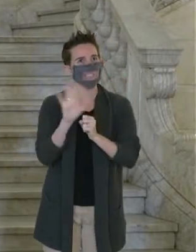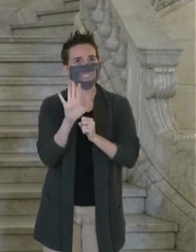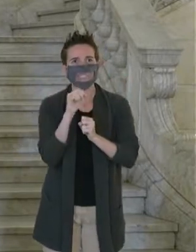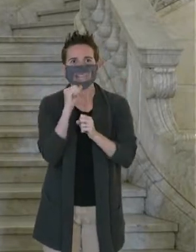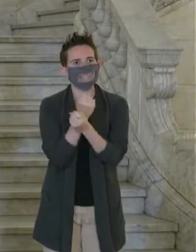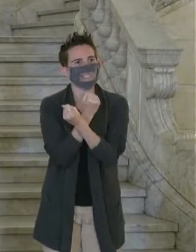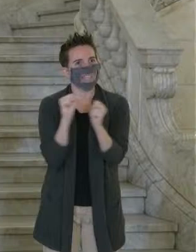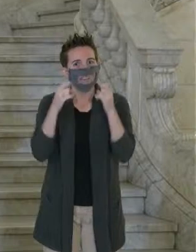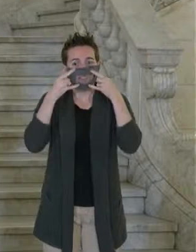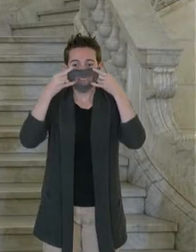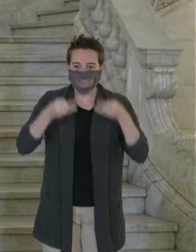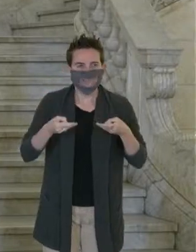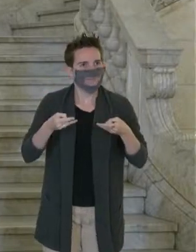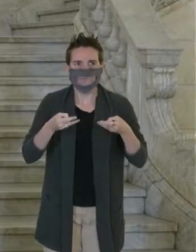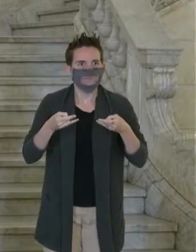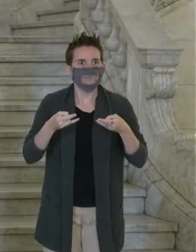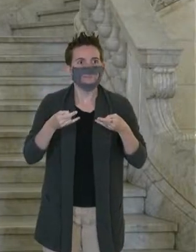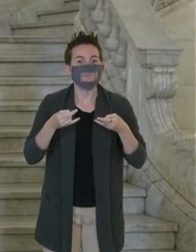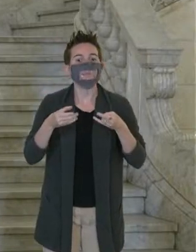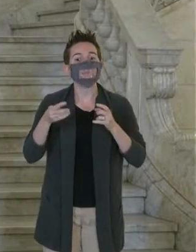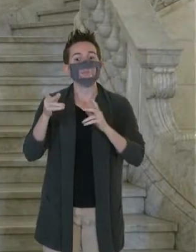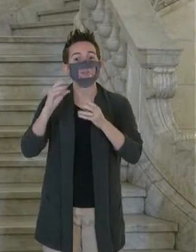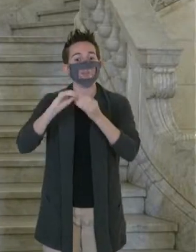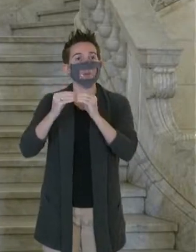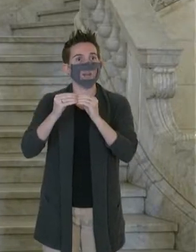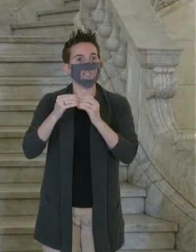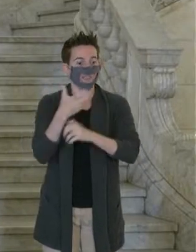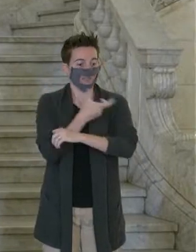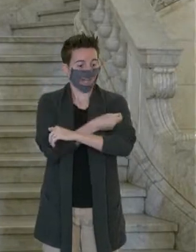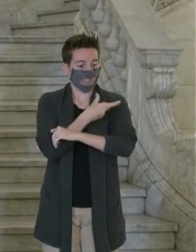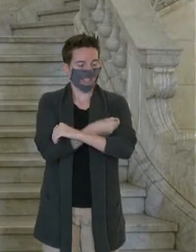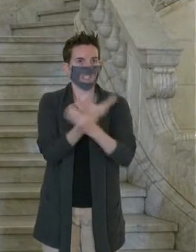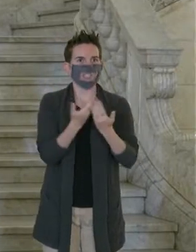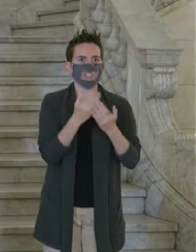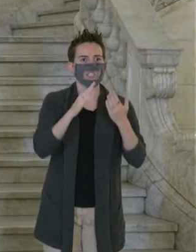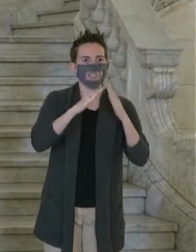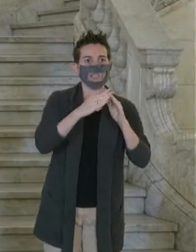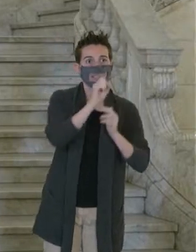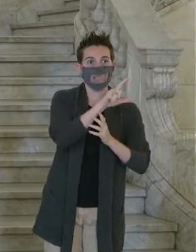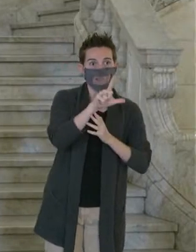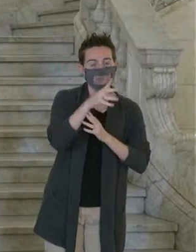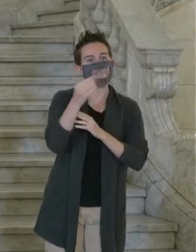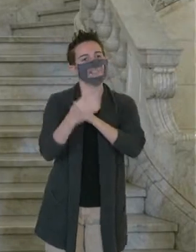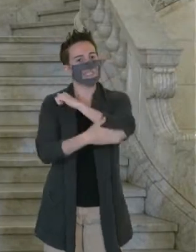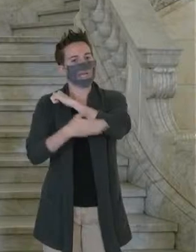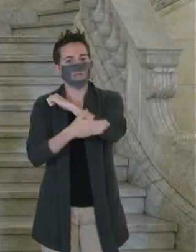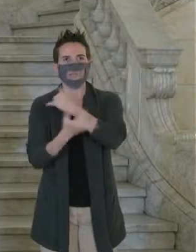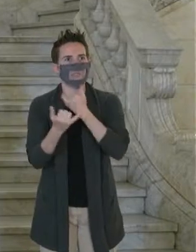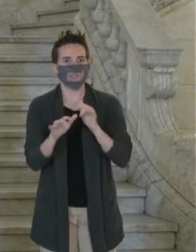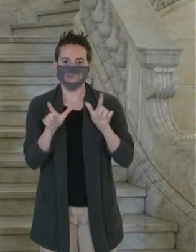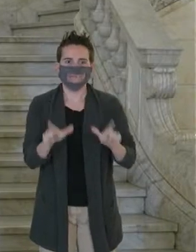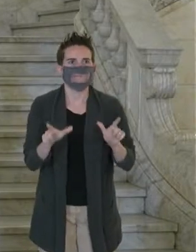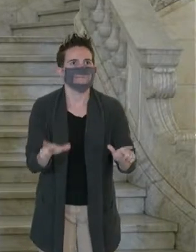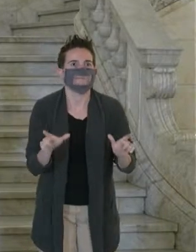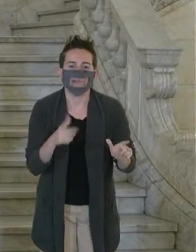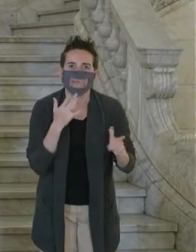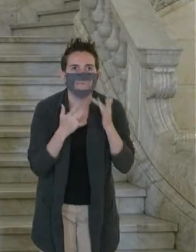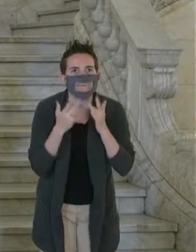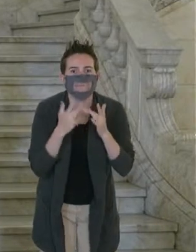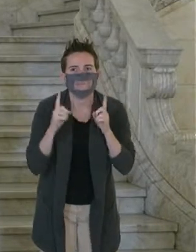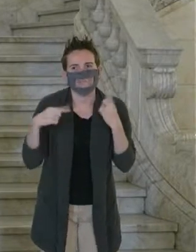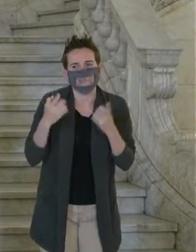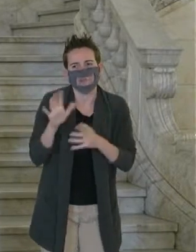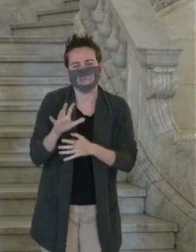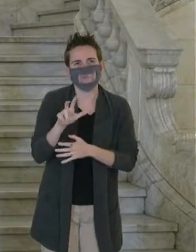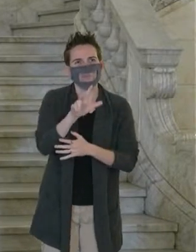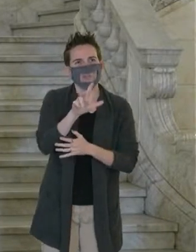COVID-19. The rates of vaccination in the city of St. Louis and county are still low at about 38%